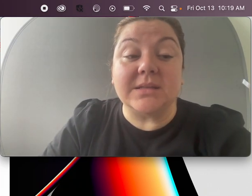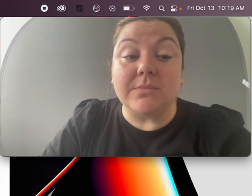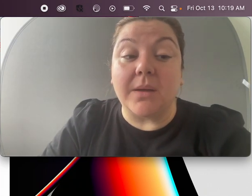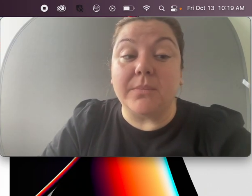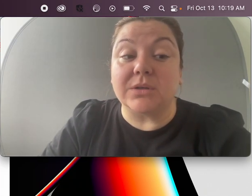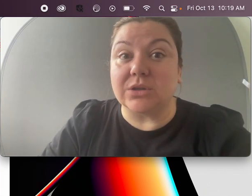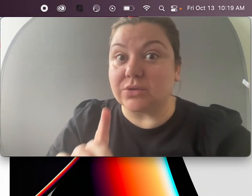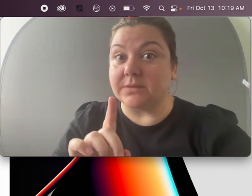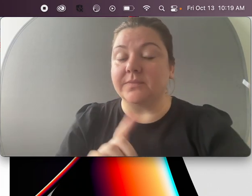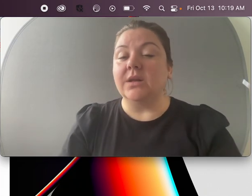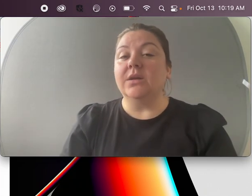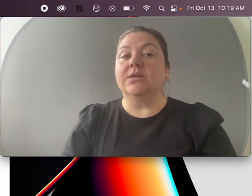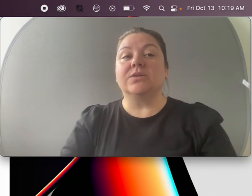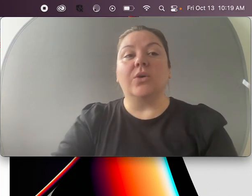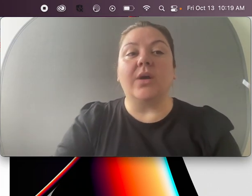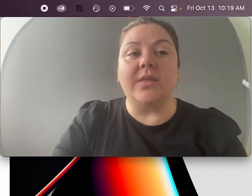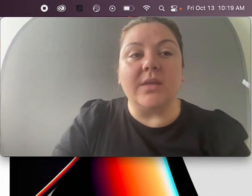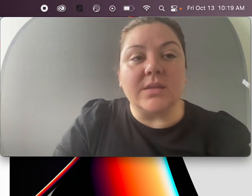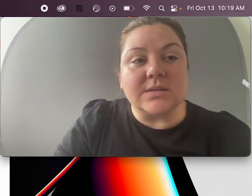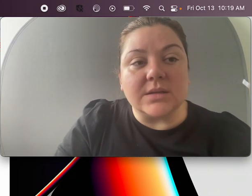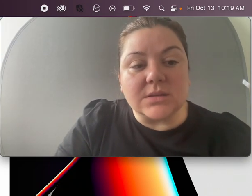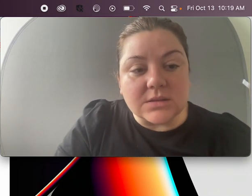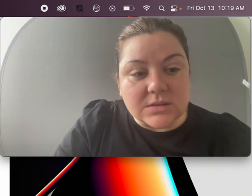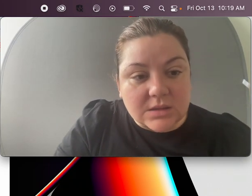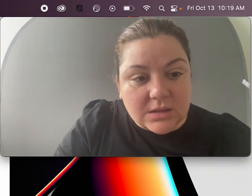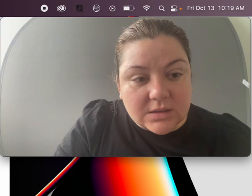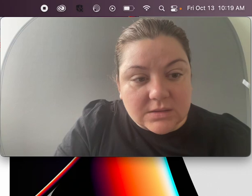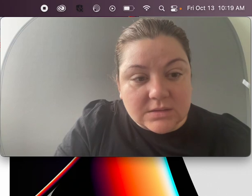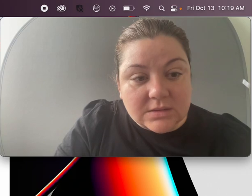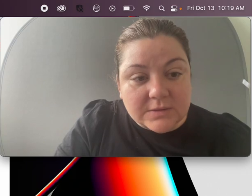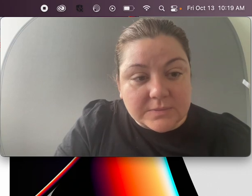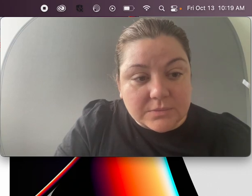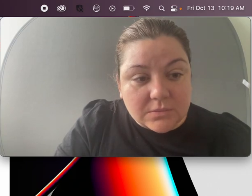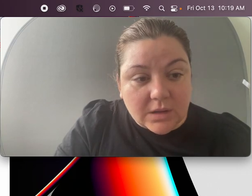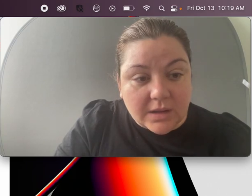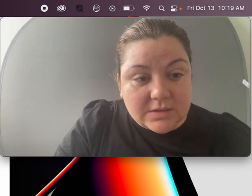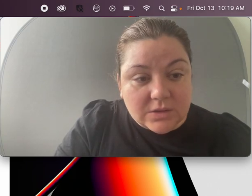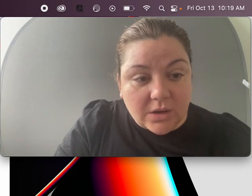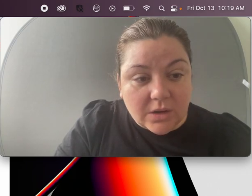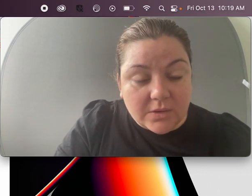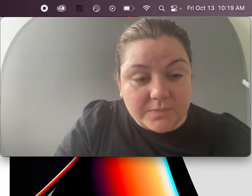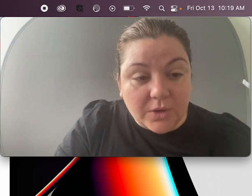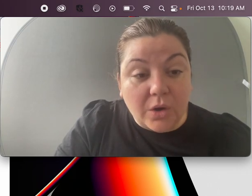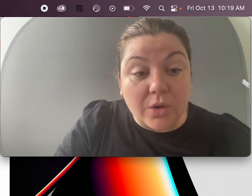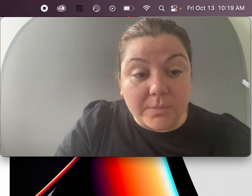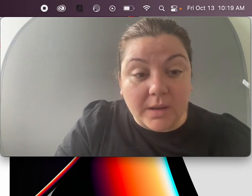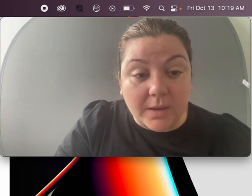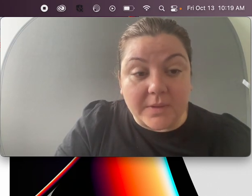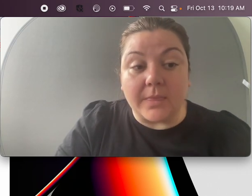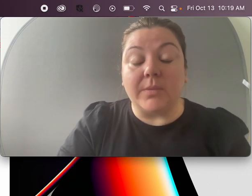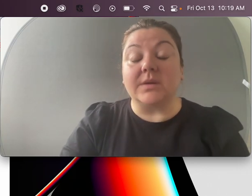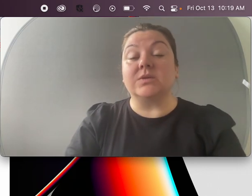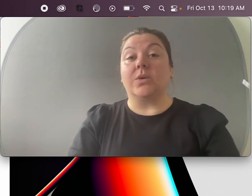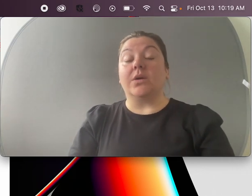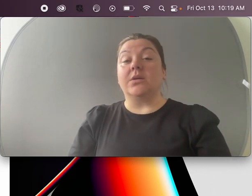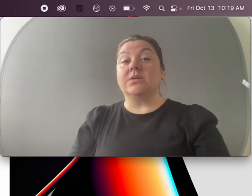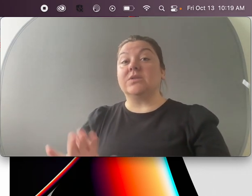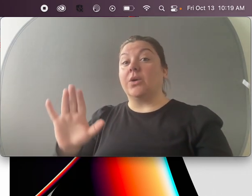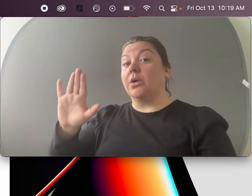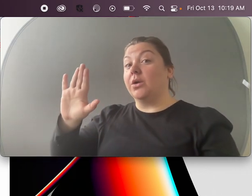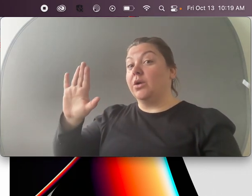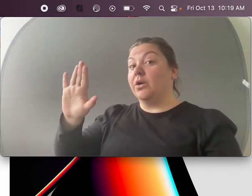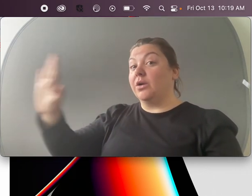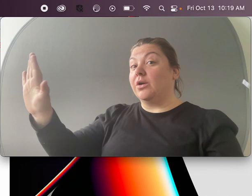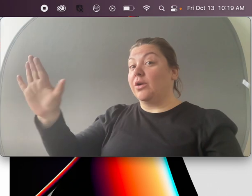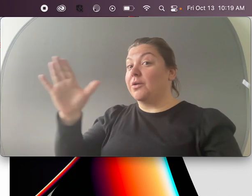I see mom book children. So I think the sentence is, I saw her mom in the bookstore.